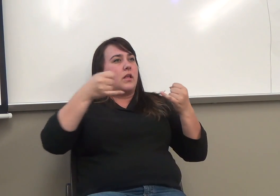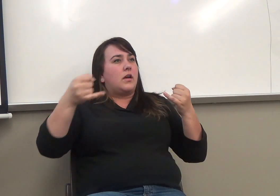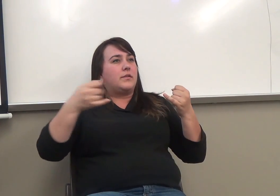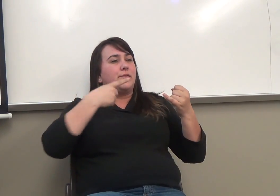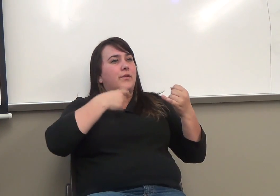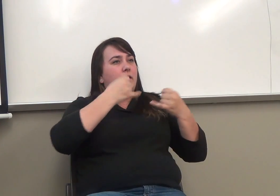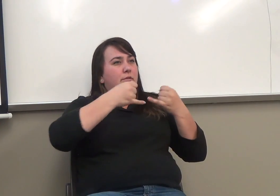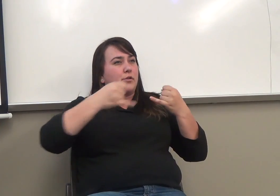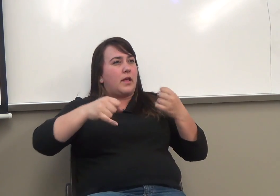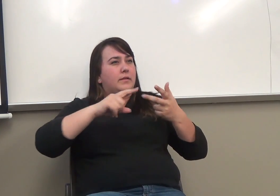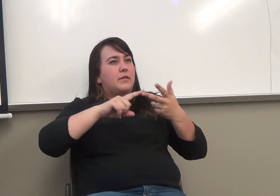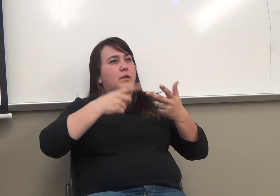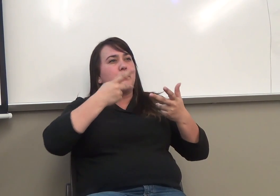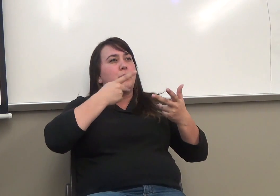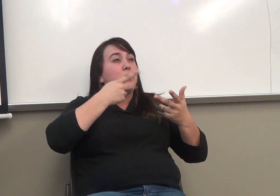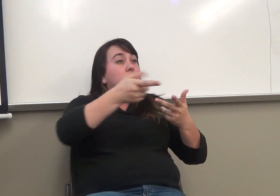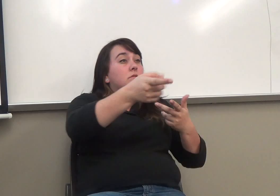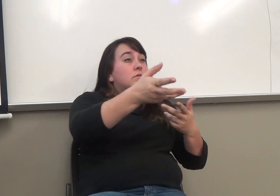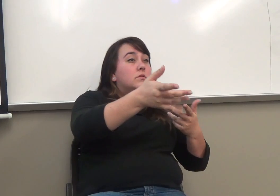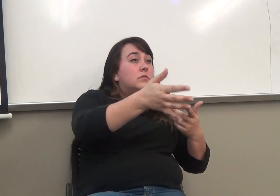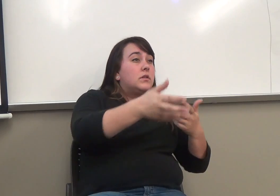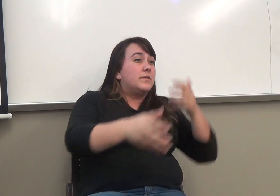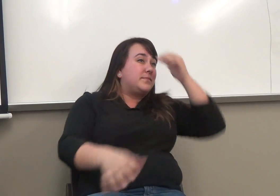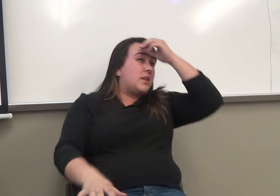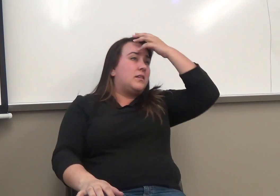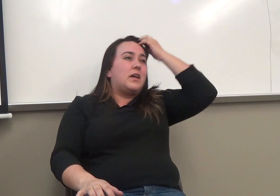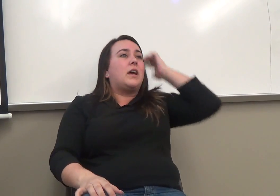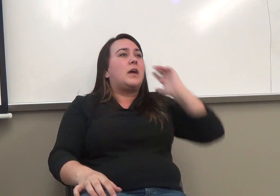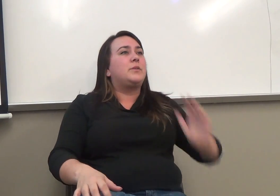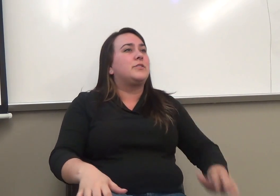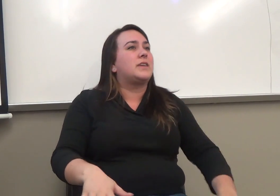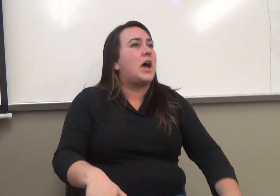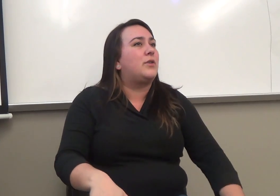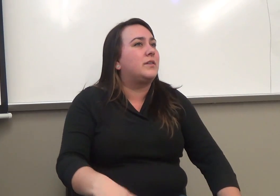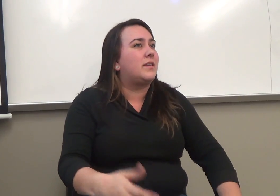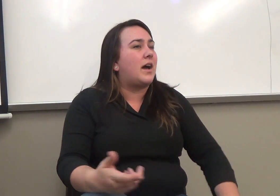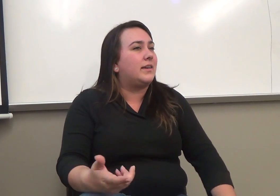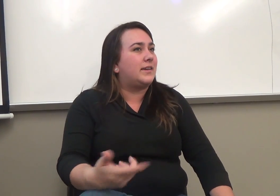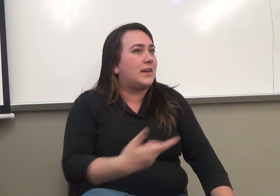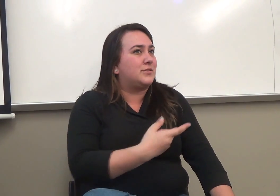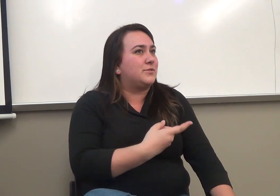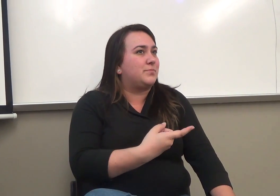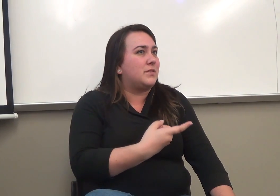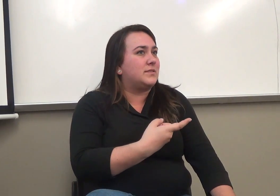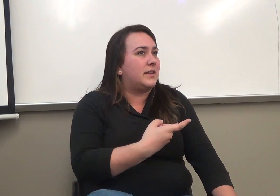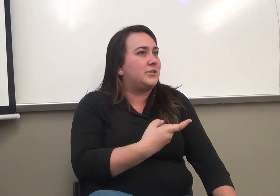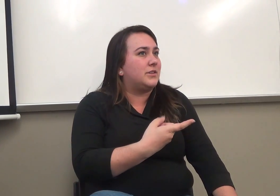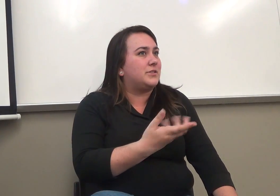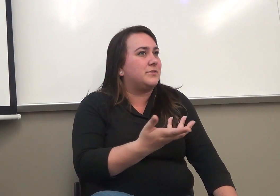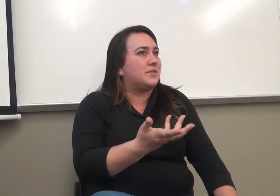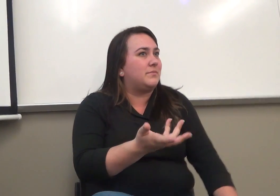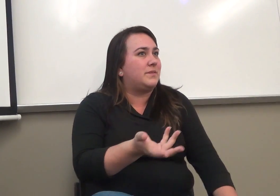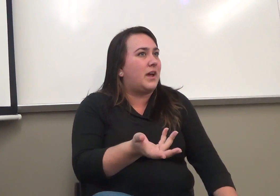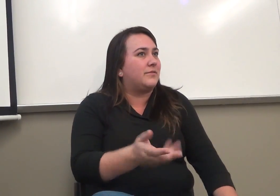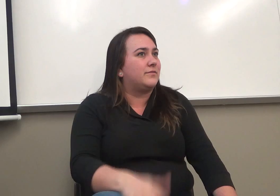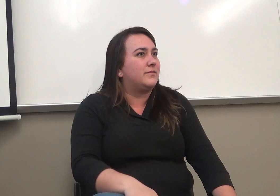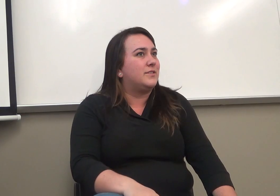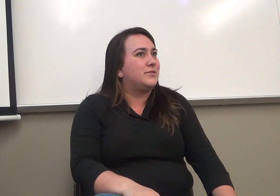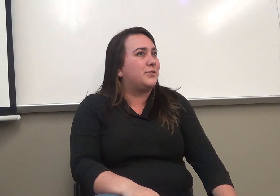underline, and then a kind of a purple. Sandra? I'm curious, how can I catch those pronunciation issues? I'm deaf, so how